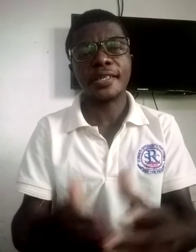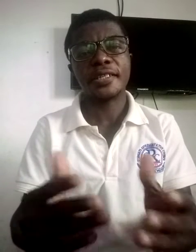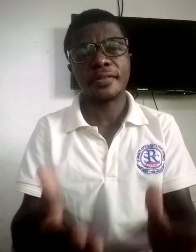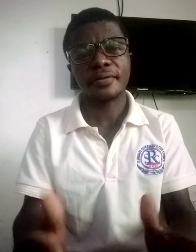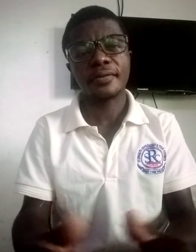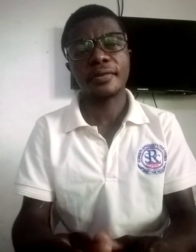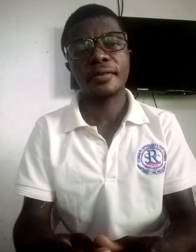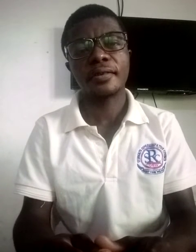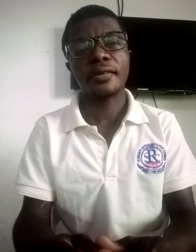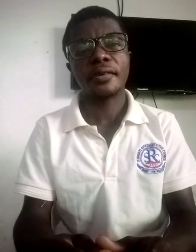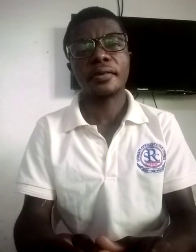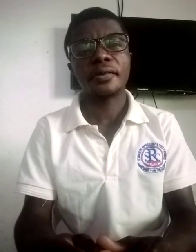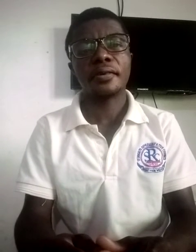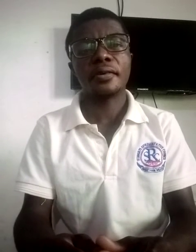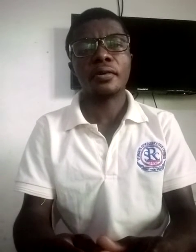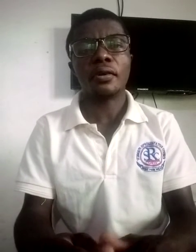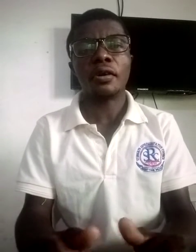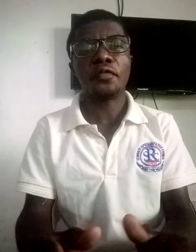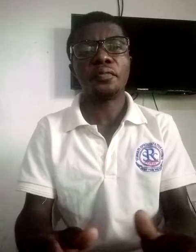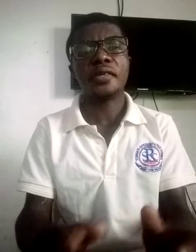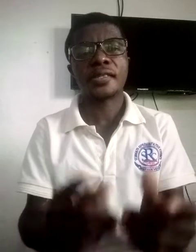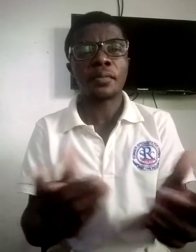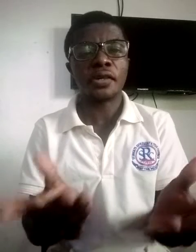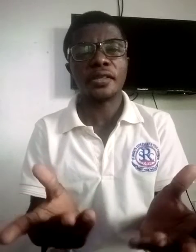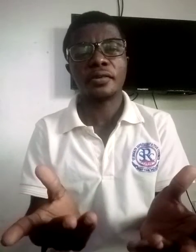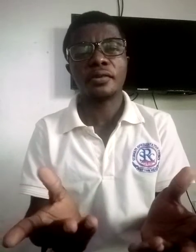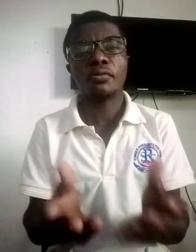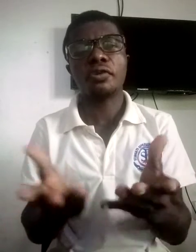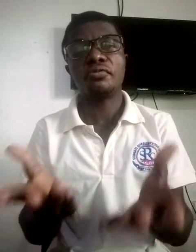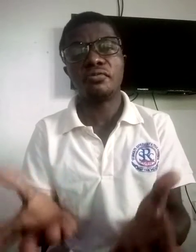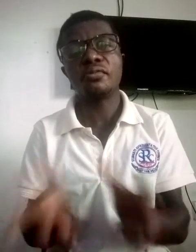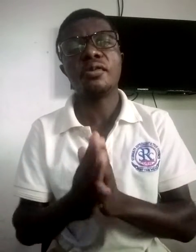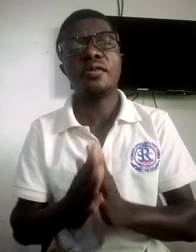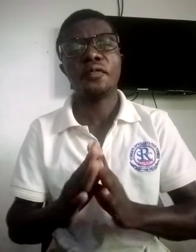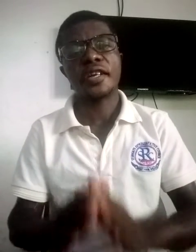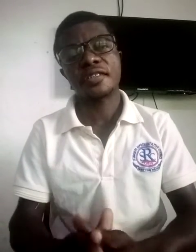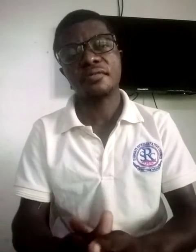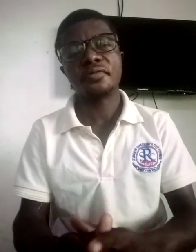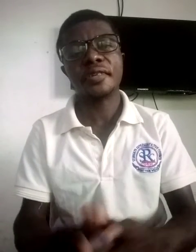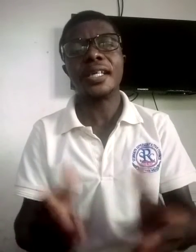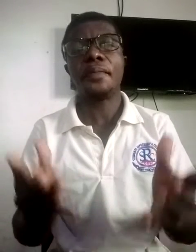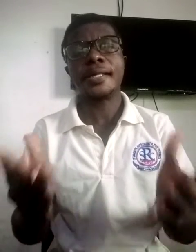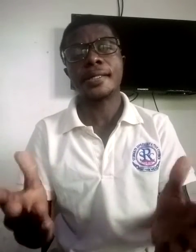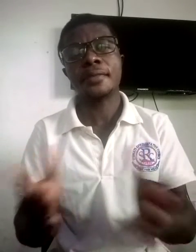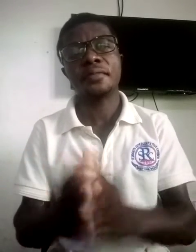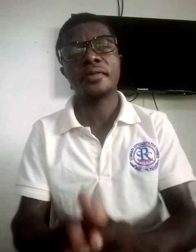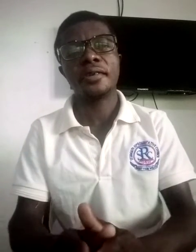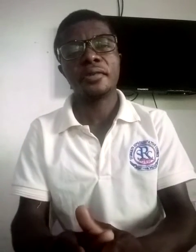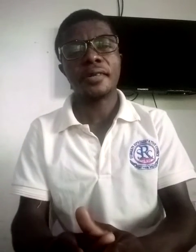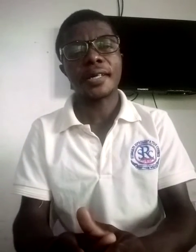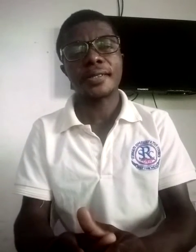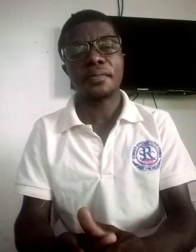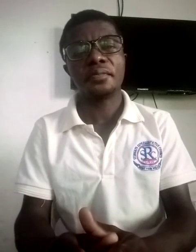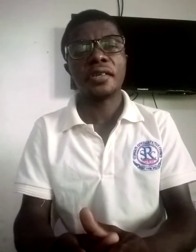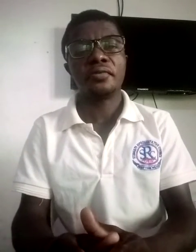conversation or if you meet somebody, what do? First, you greet the person, you ask